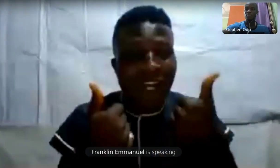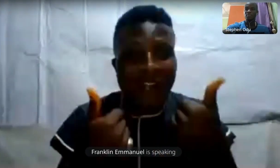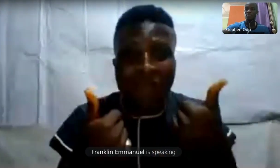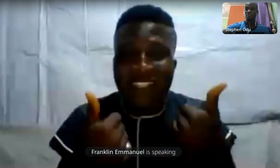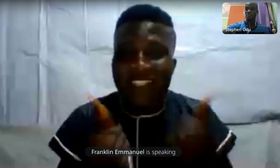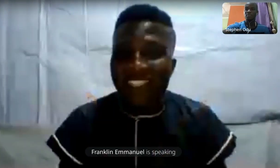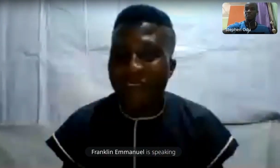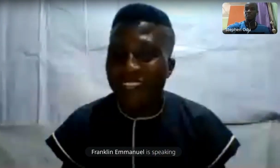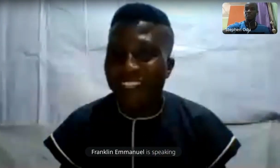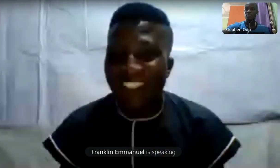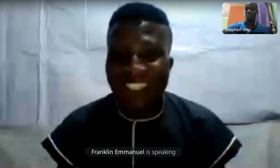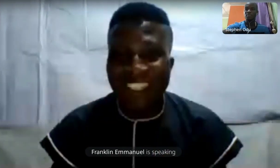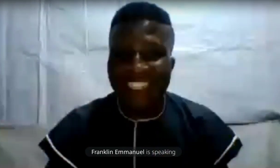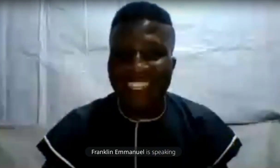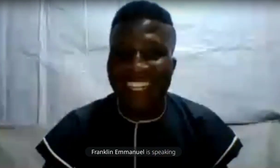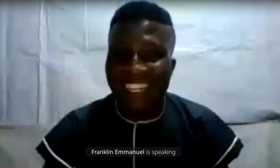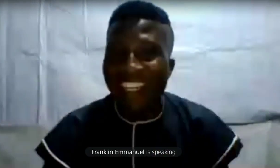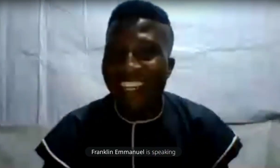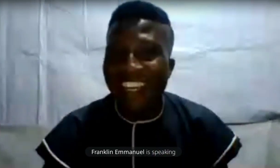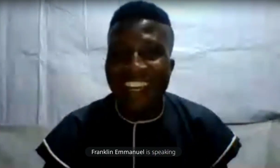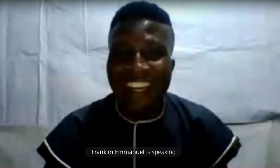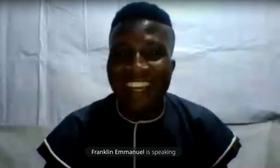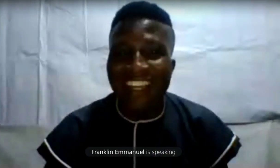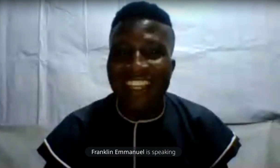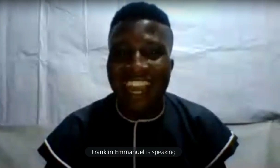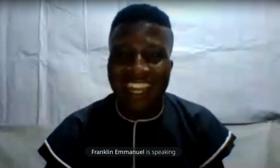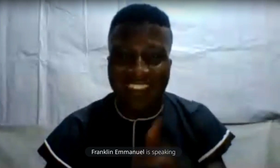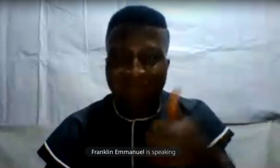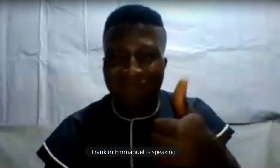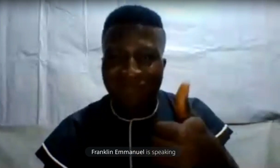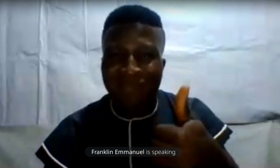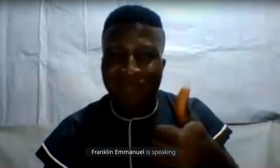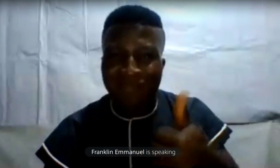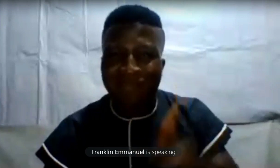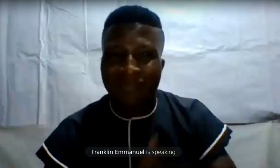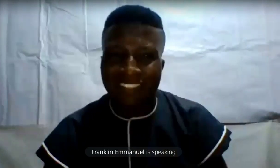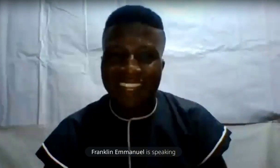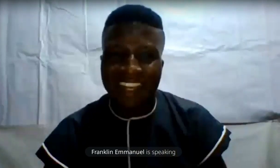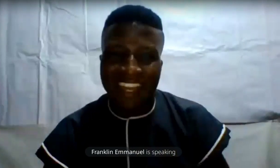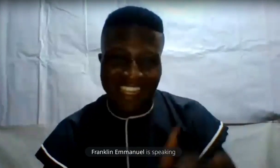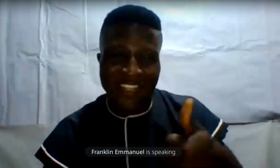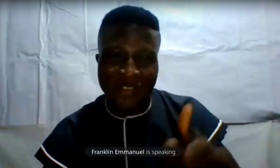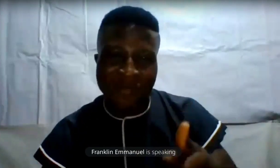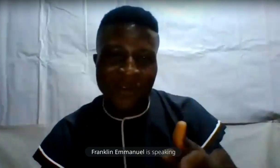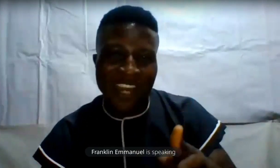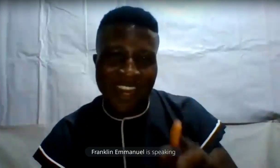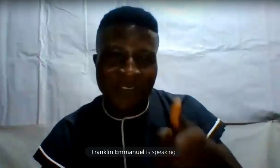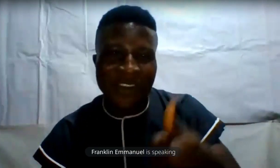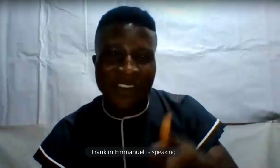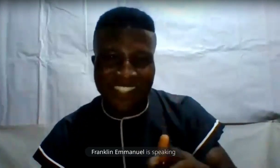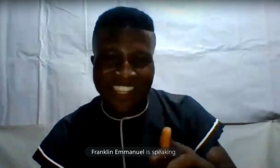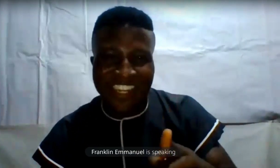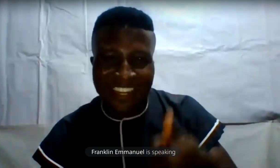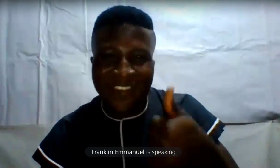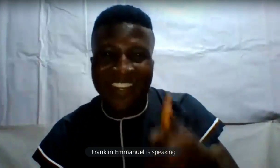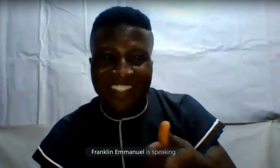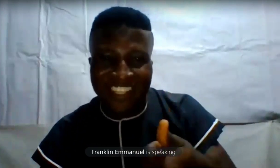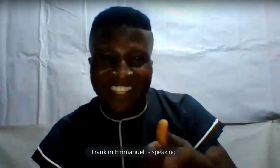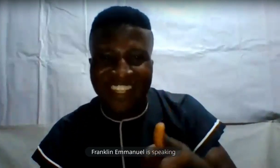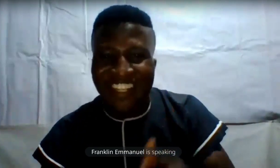Yeah, I stand male. I get you, bro. I know what you're saying. I know what you're saying. I know what you're saying. All right. Thank